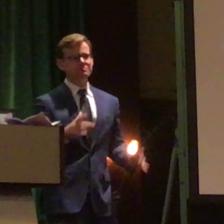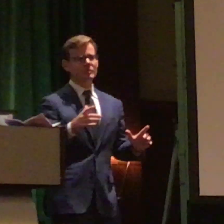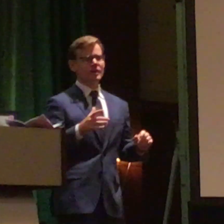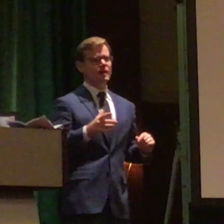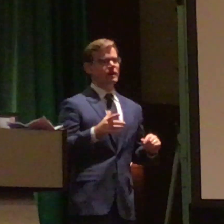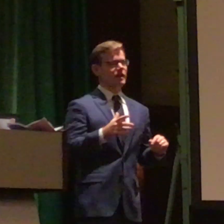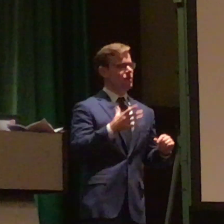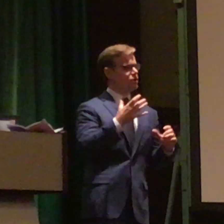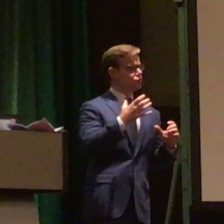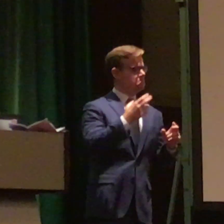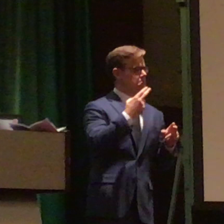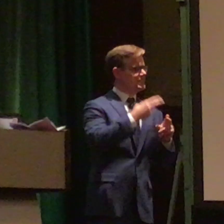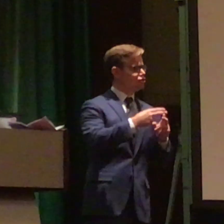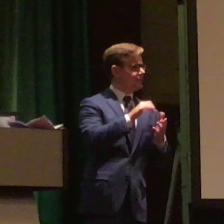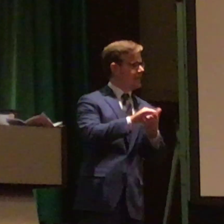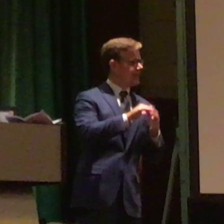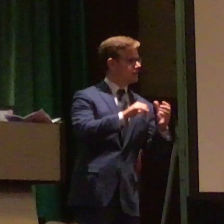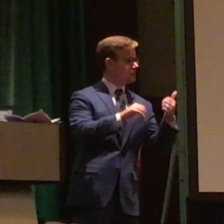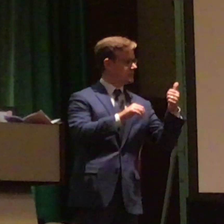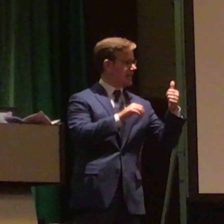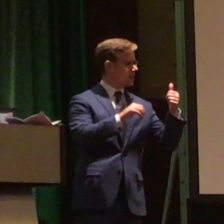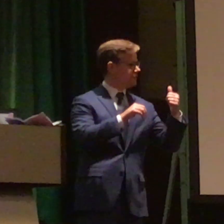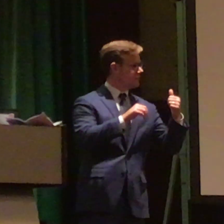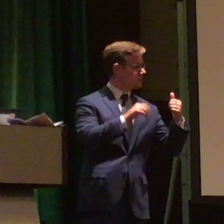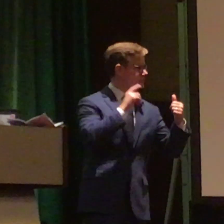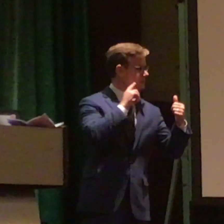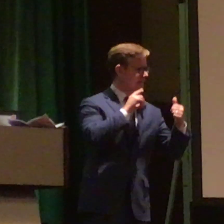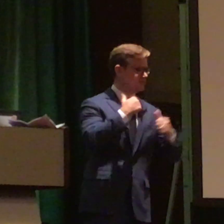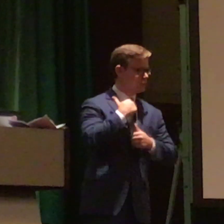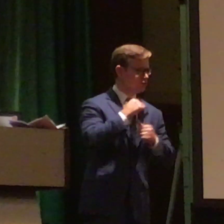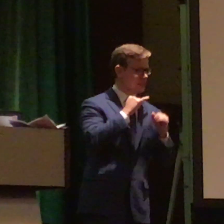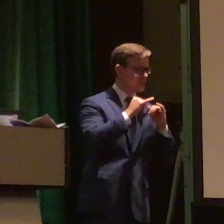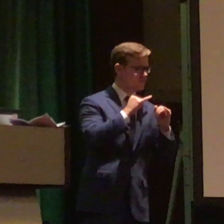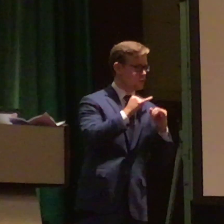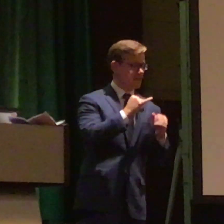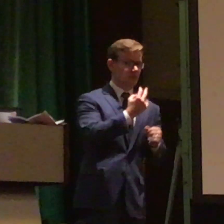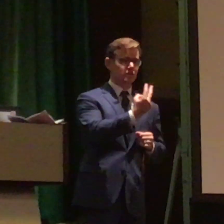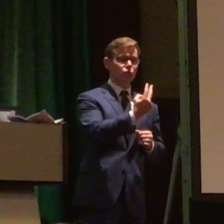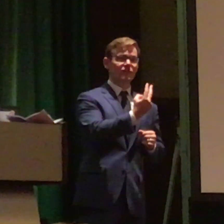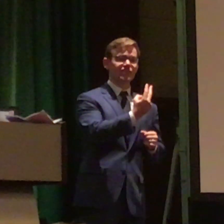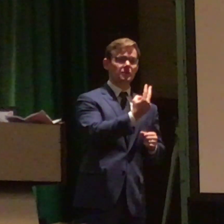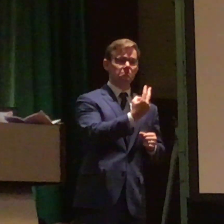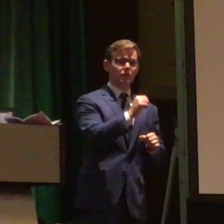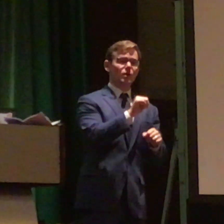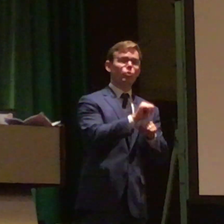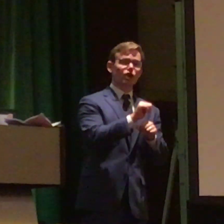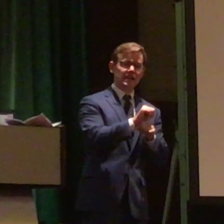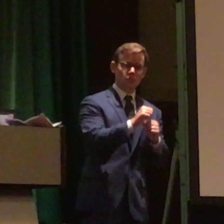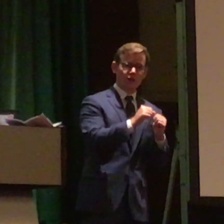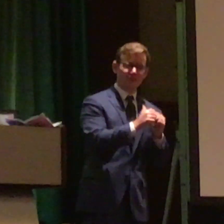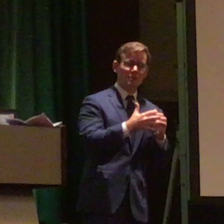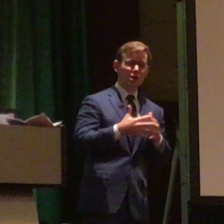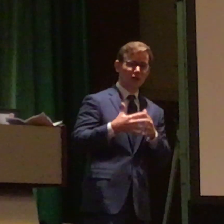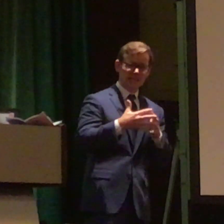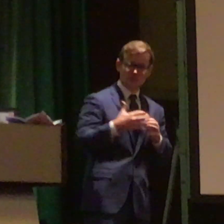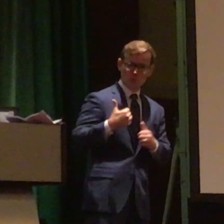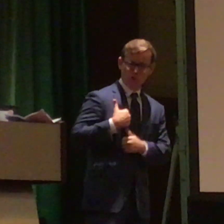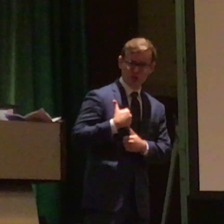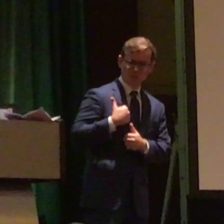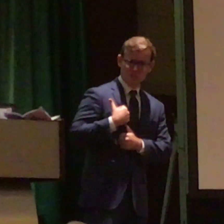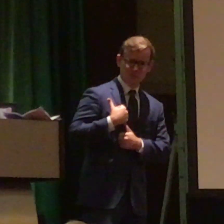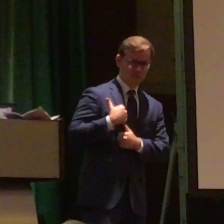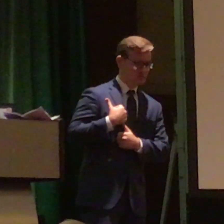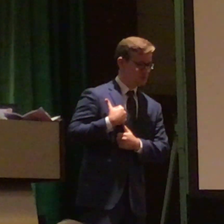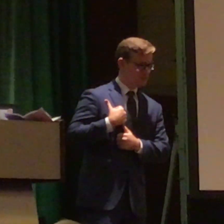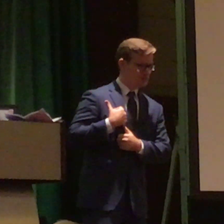here, and it brought to mind the things that I saw in Israel. Remember I mentioned the 10 soldiers that I interviewed? Two